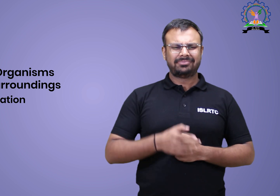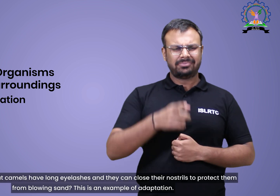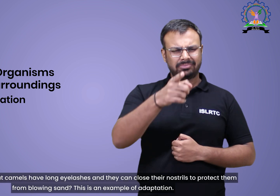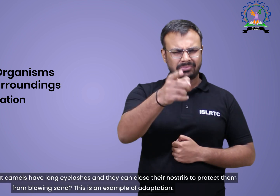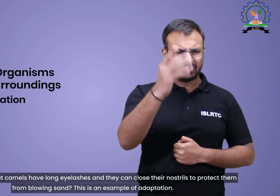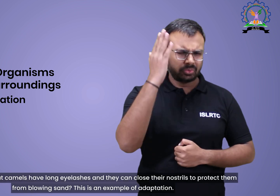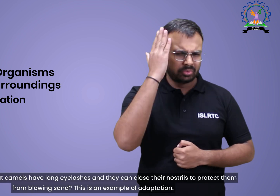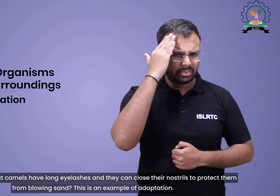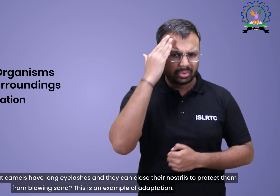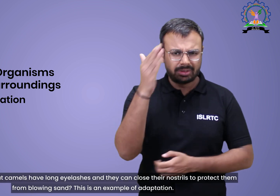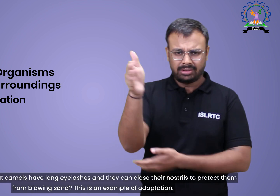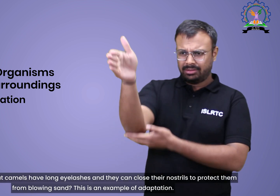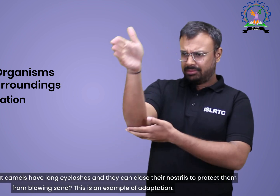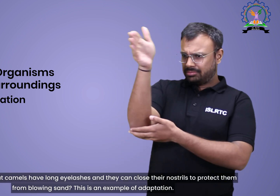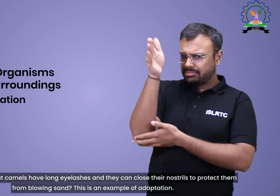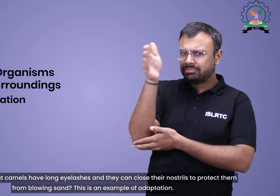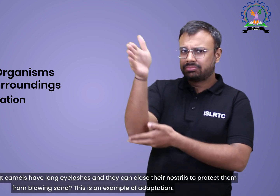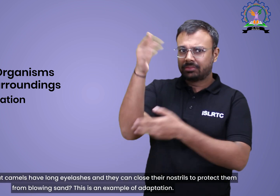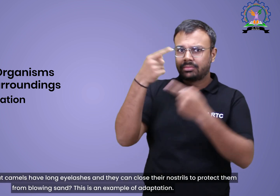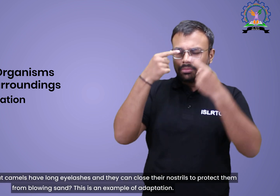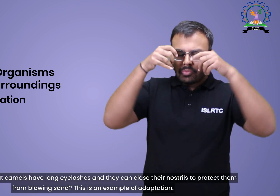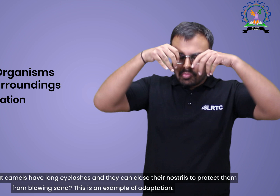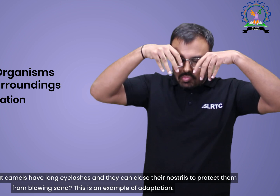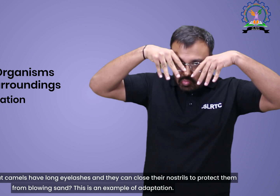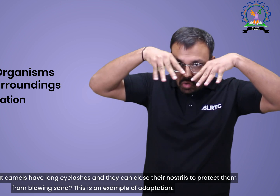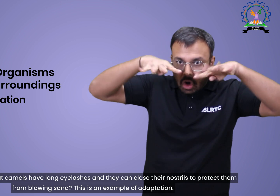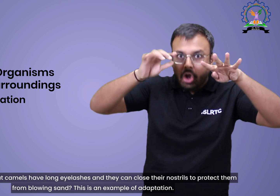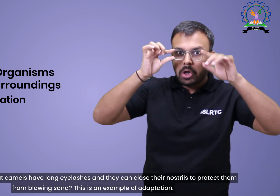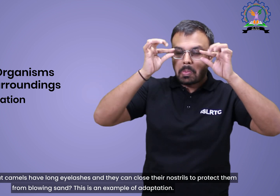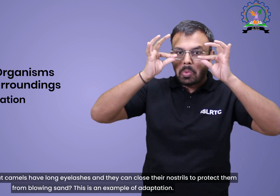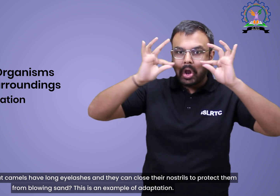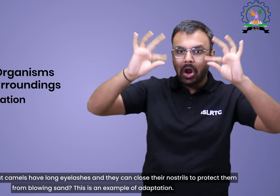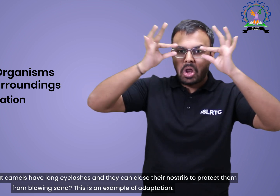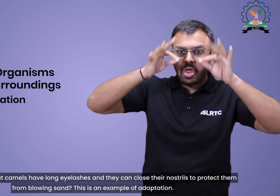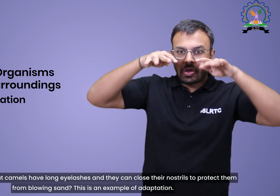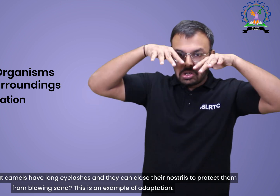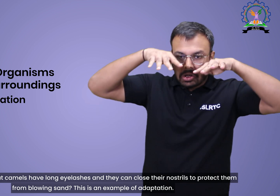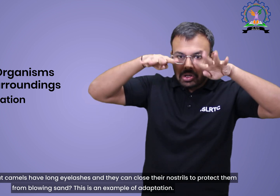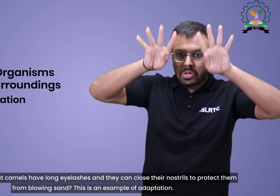Did you know that camels have long eyelashes and they can close their nostrils to